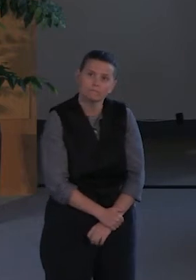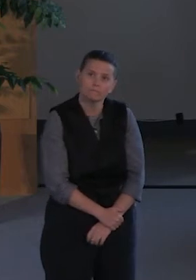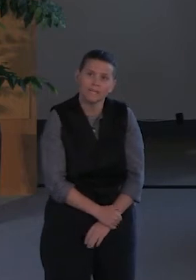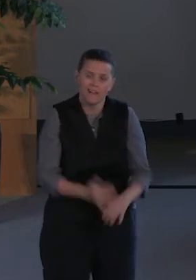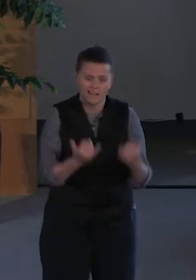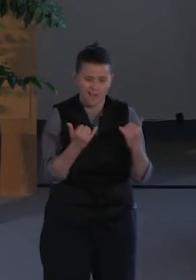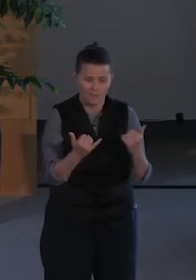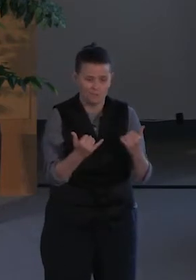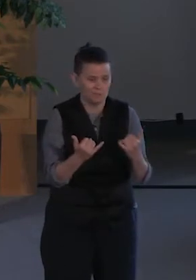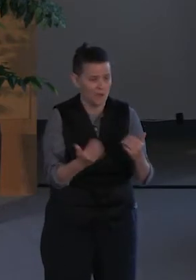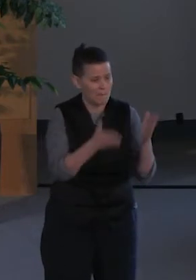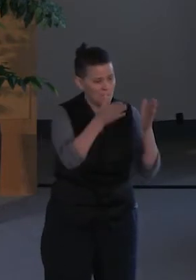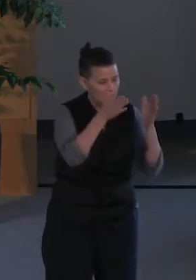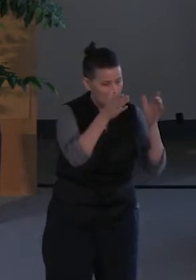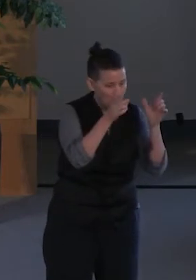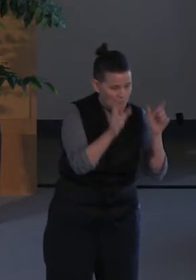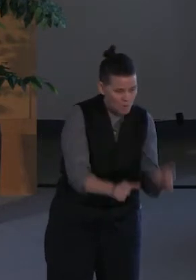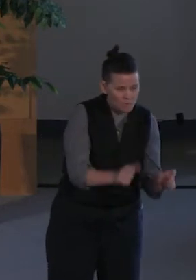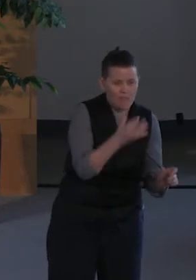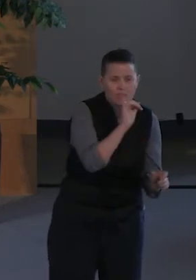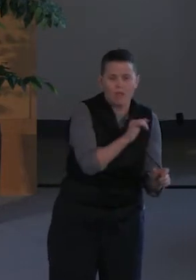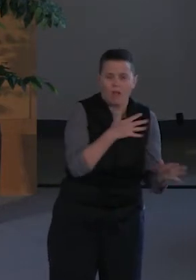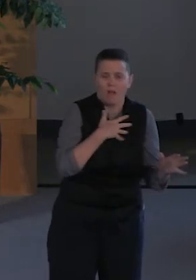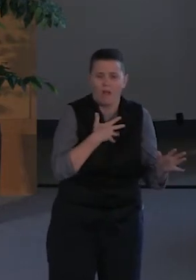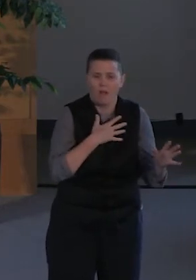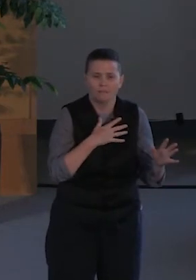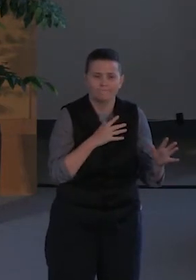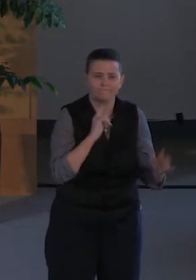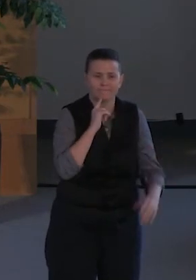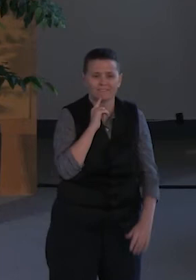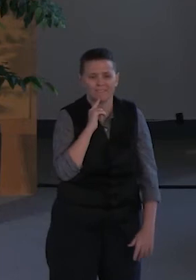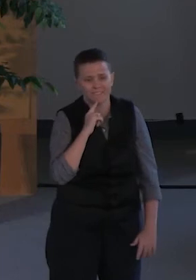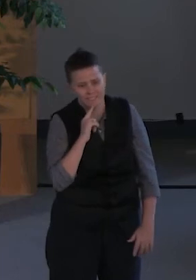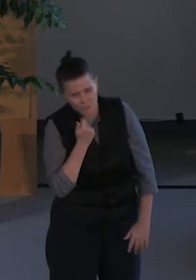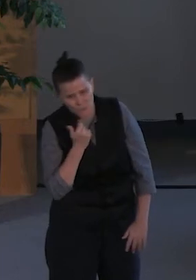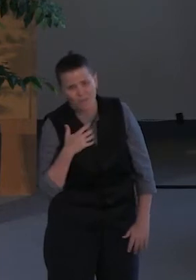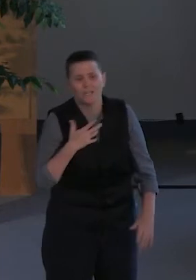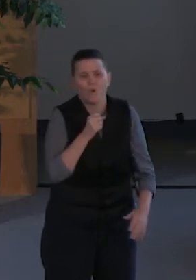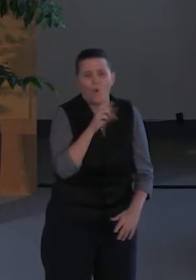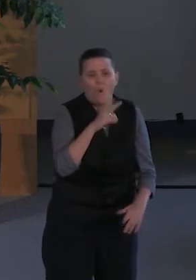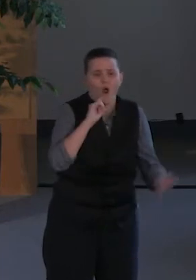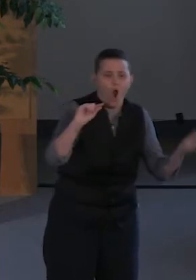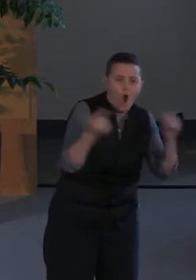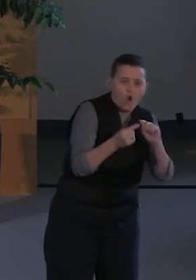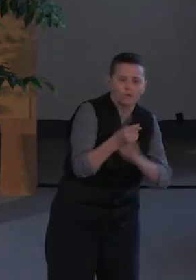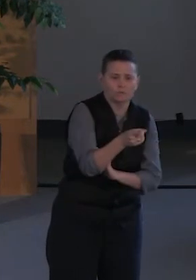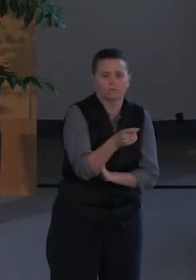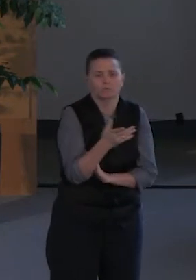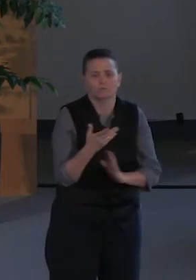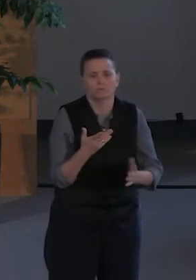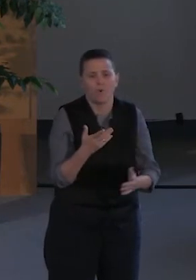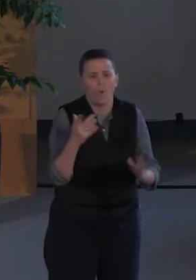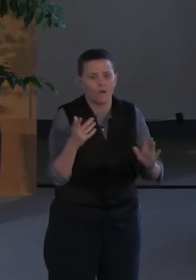disappointed you or hurt you or said something that really broke